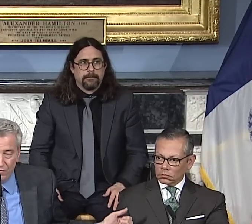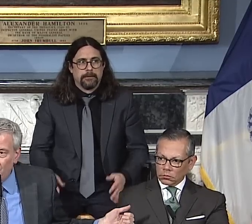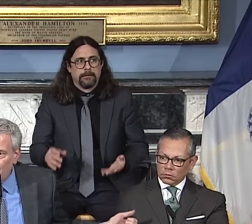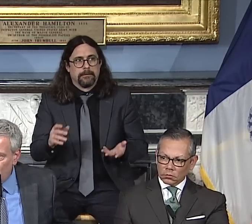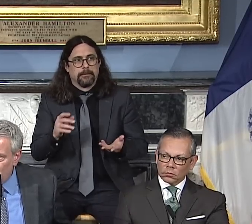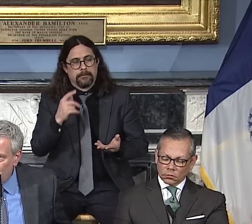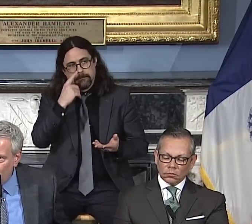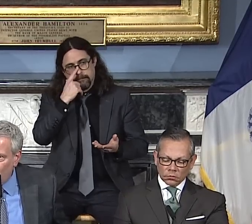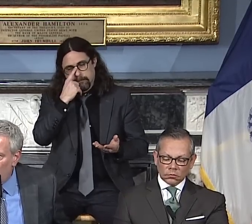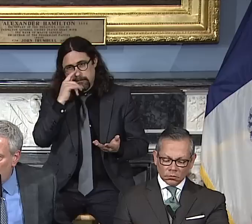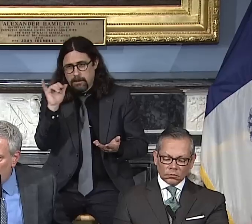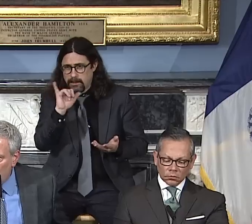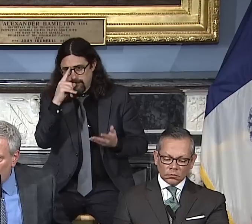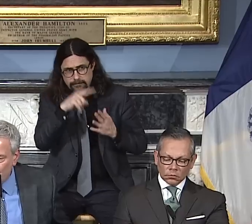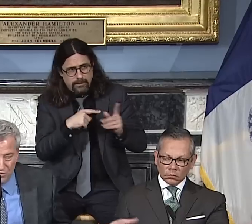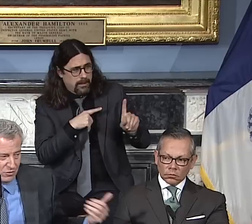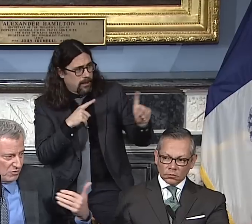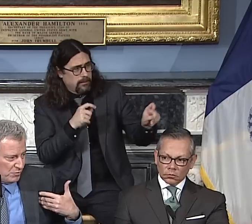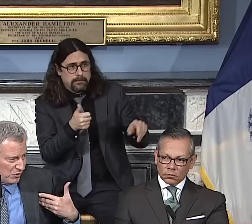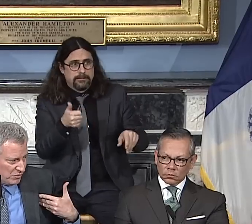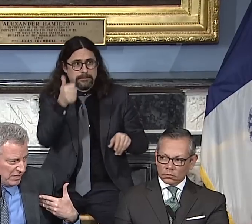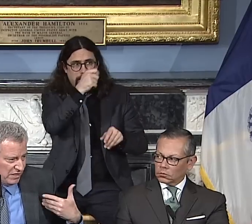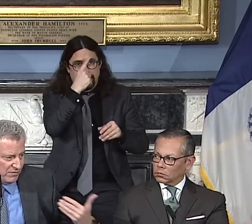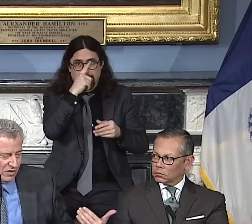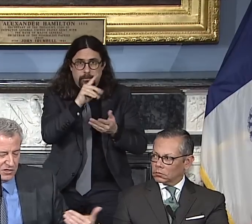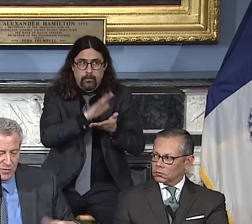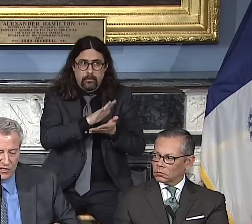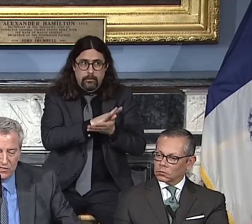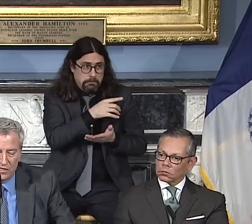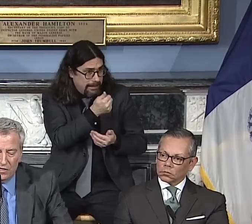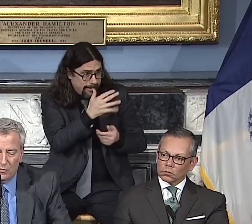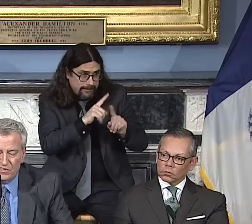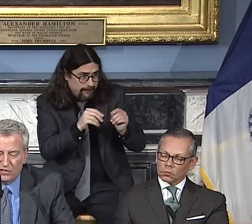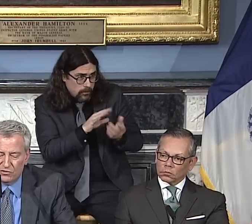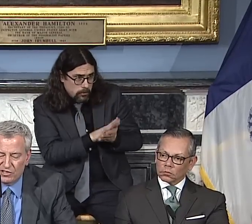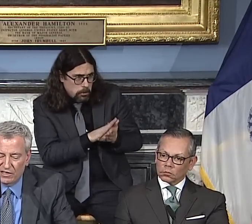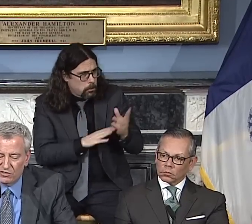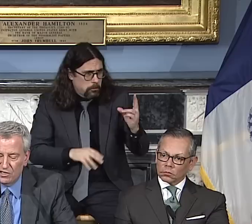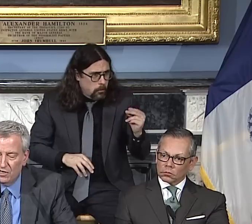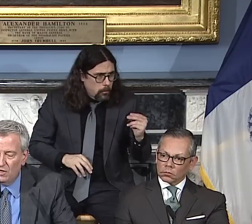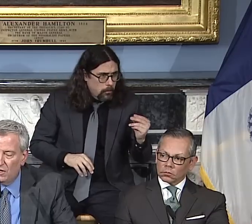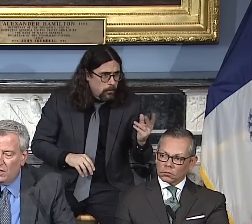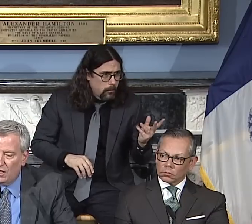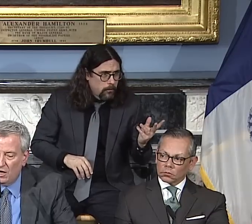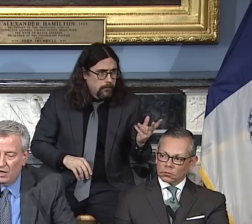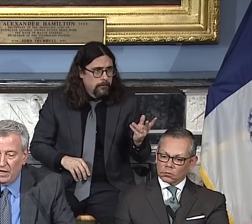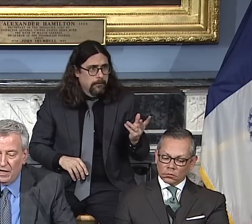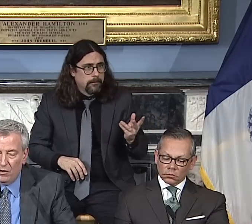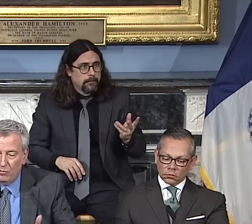mayor will find out right away and report to you and report to me if they're experiencing a particular challenge.